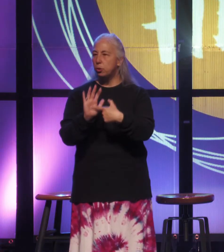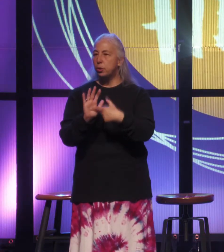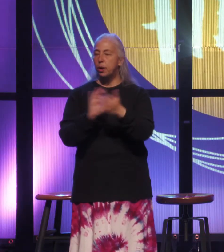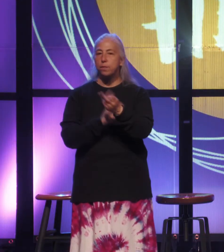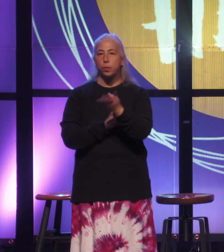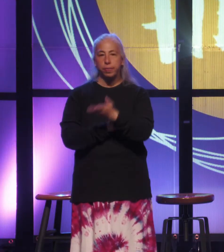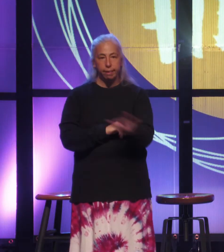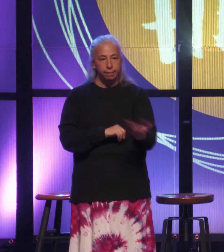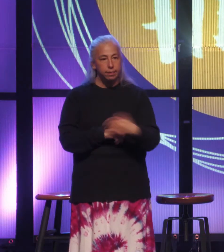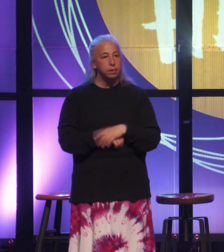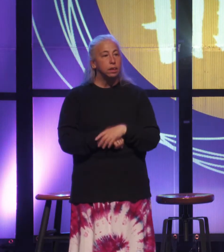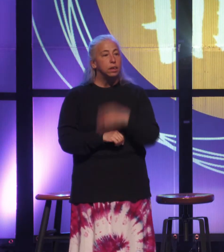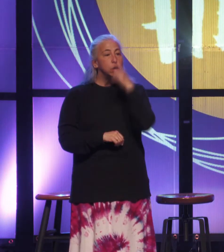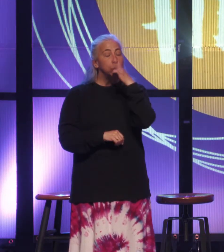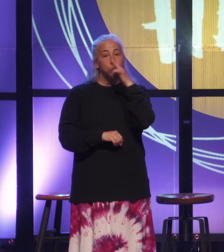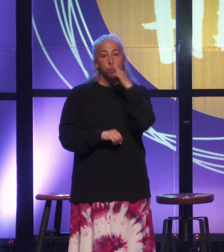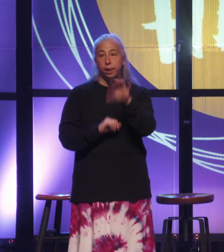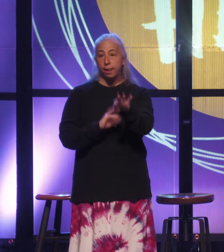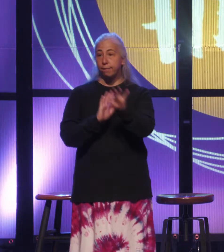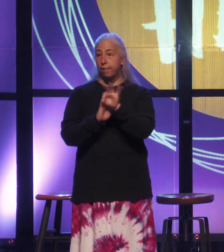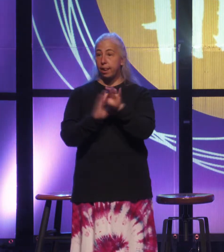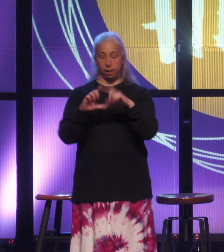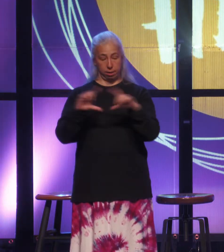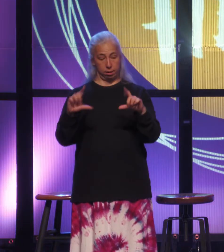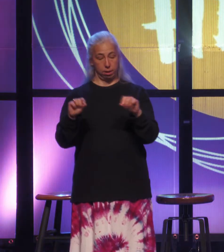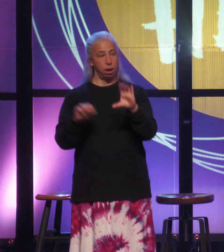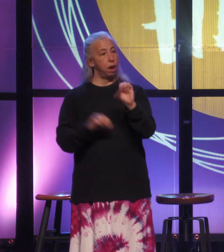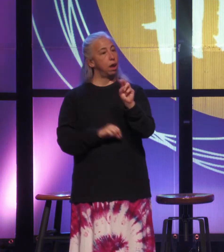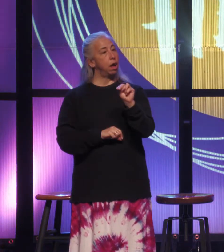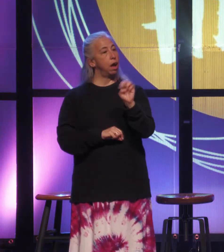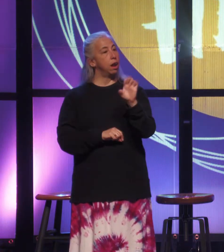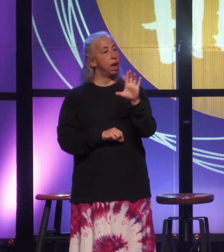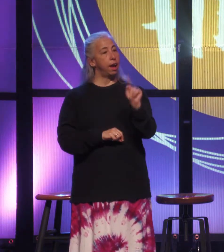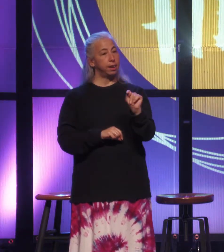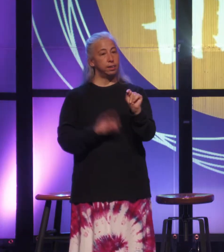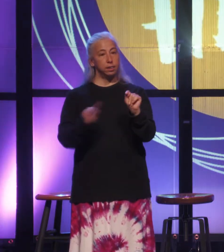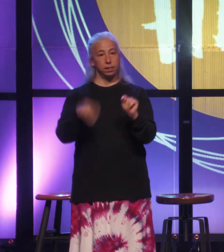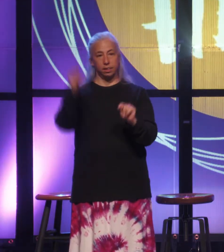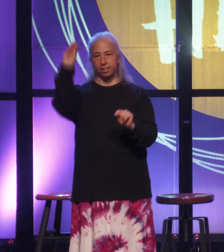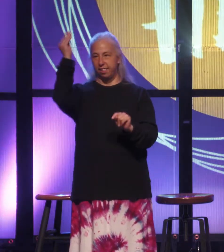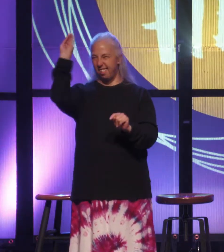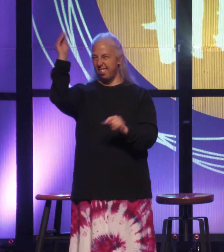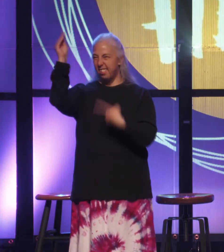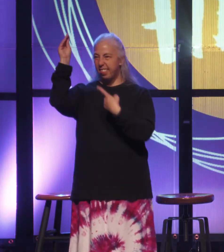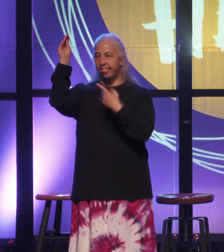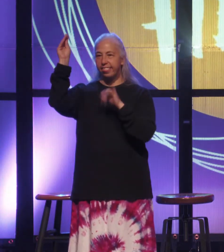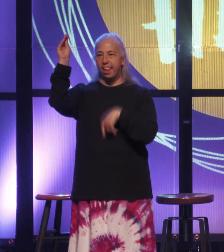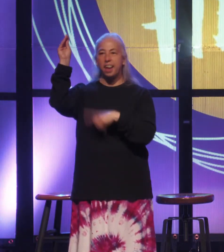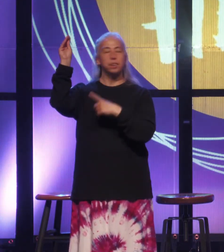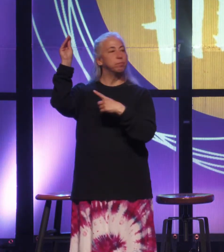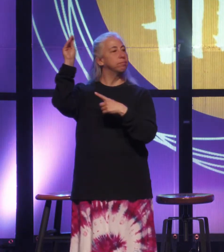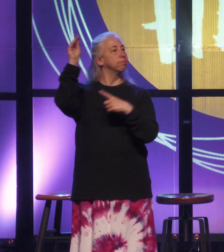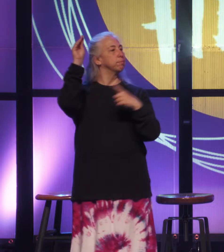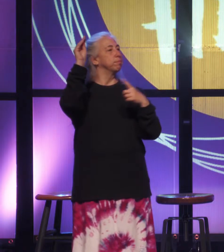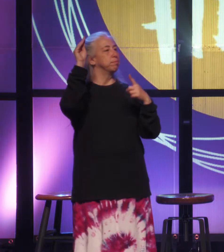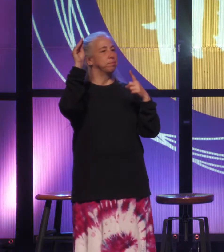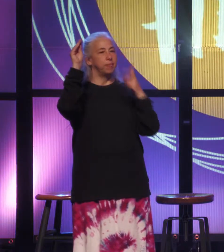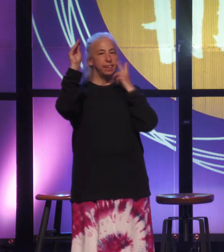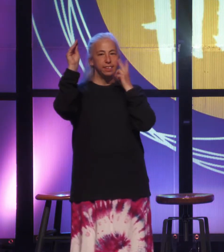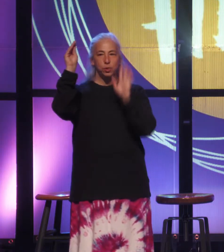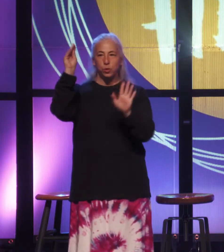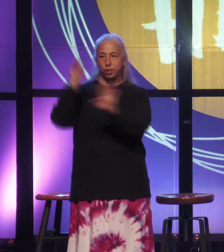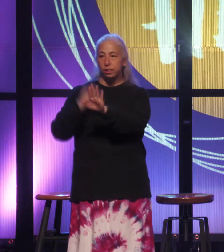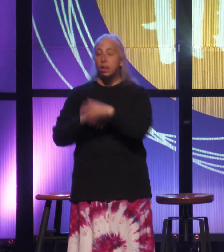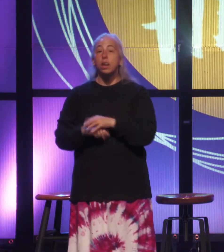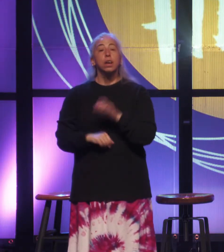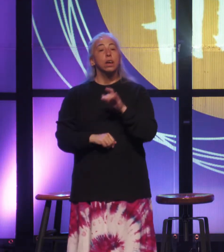you go ahead and find that Connect card in there? Where's that Connect card? Wave it so people can see what it looks like. Yeah, share it around. Now, if you're on the